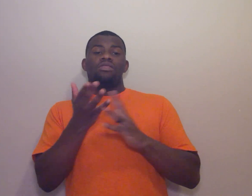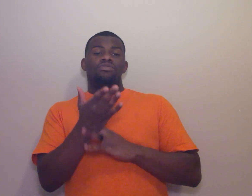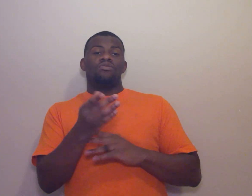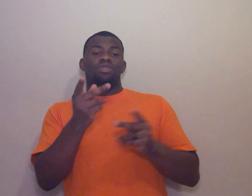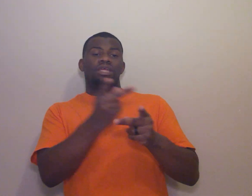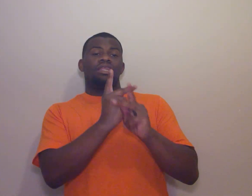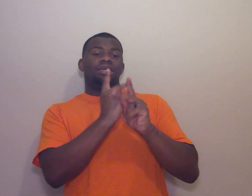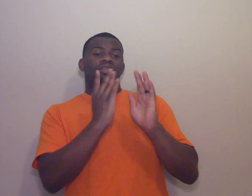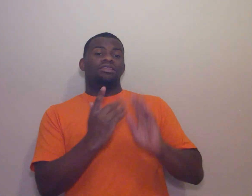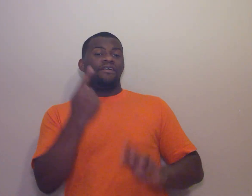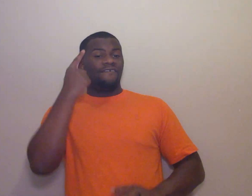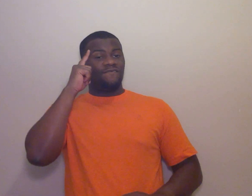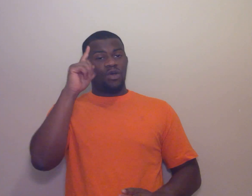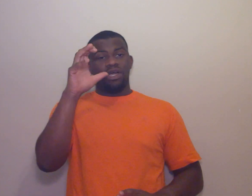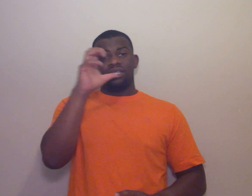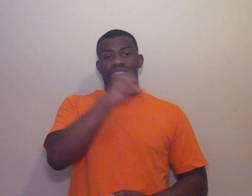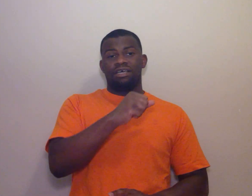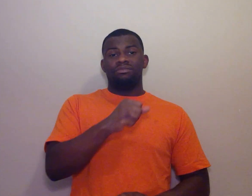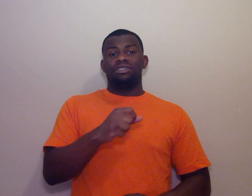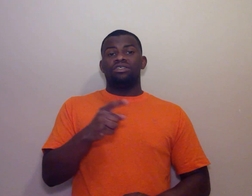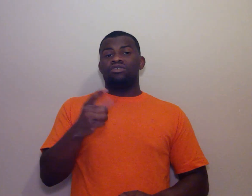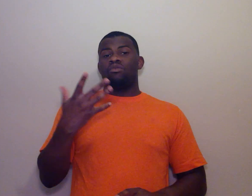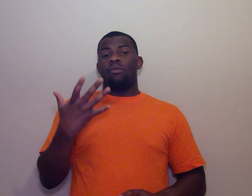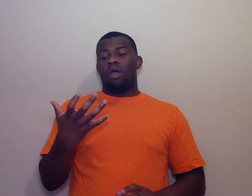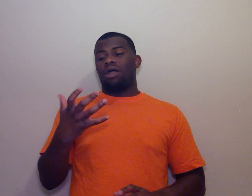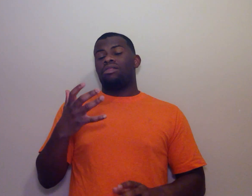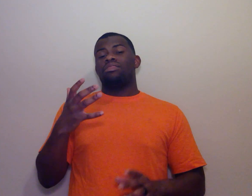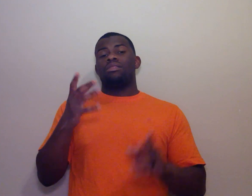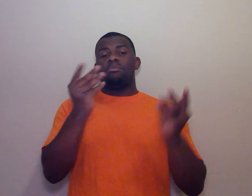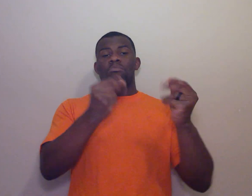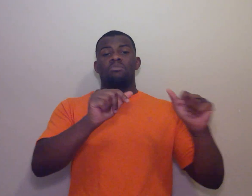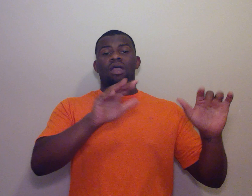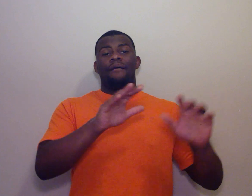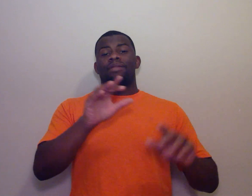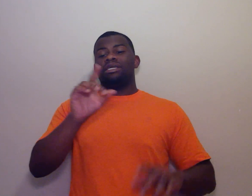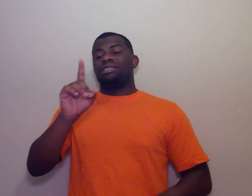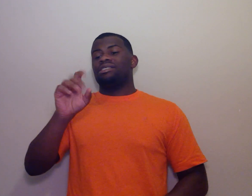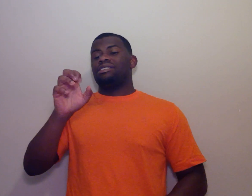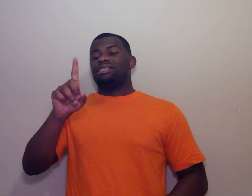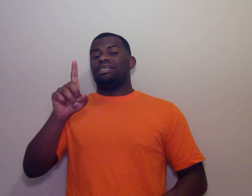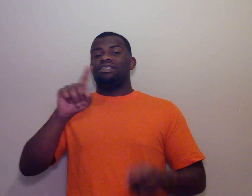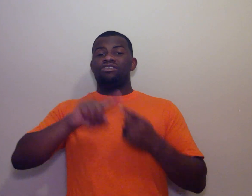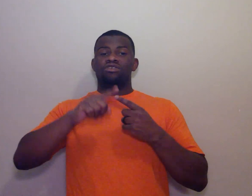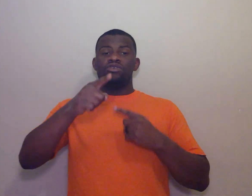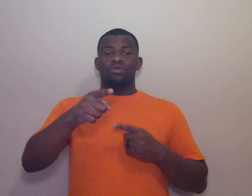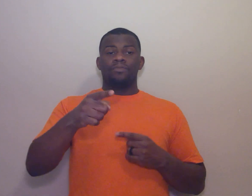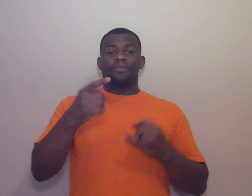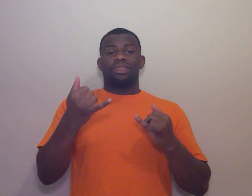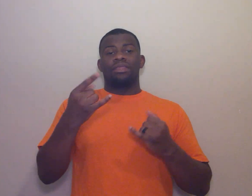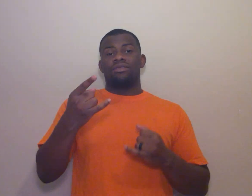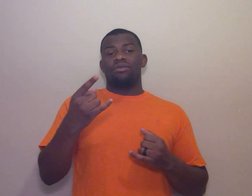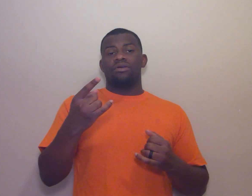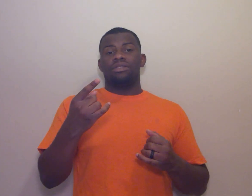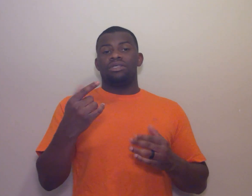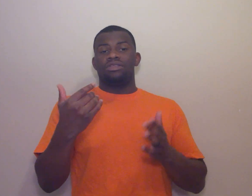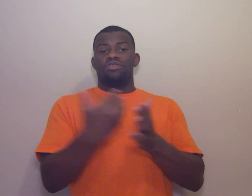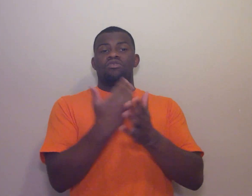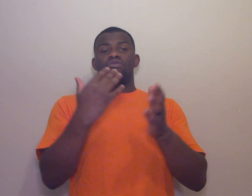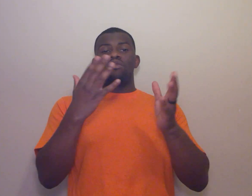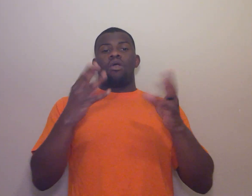property deeded over to you, and that's it. You're now the owner of a new piece of real estate. I wish it was more